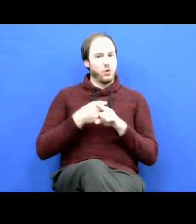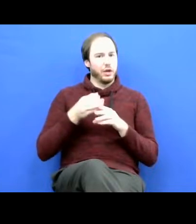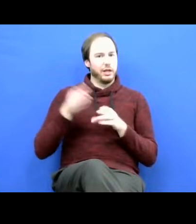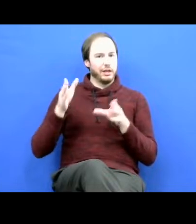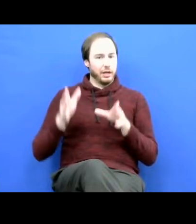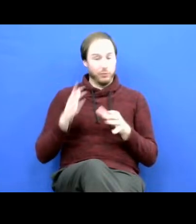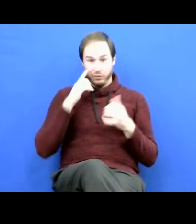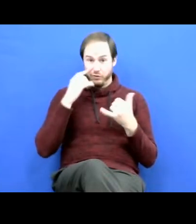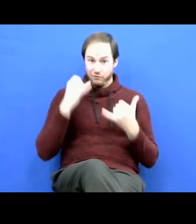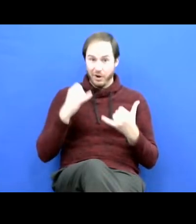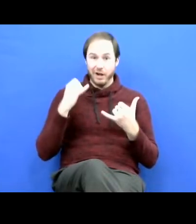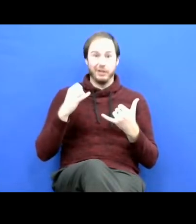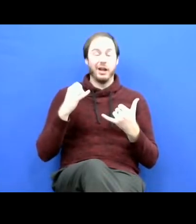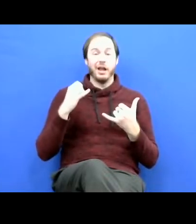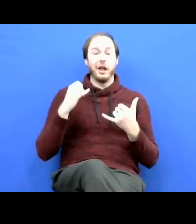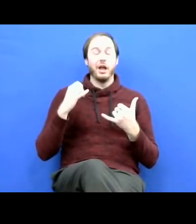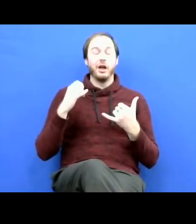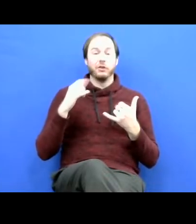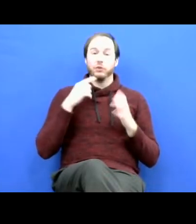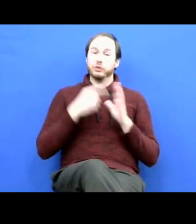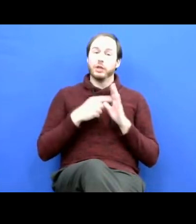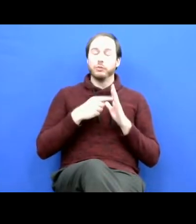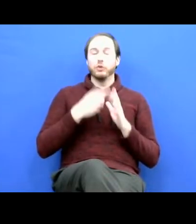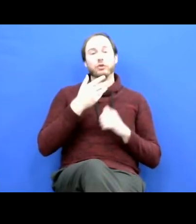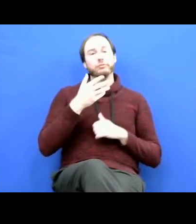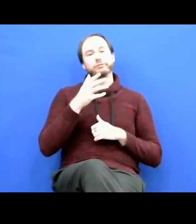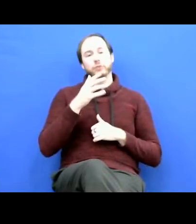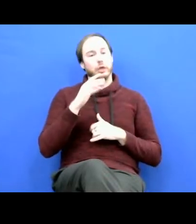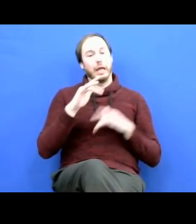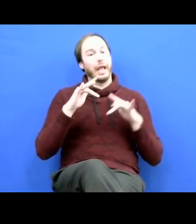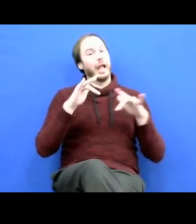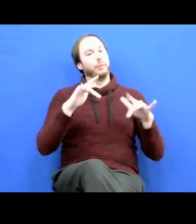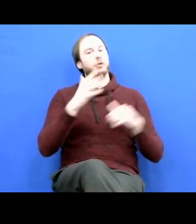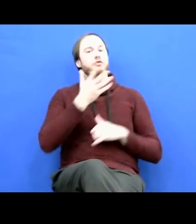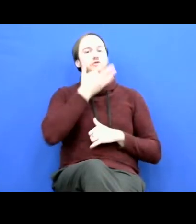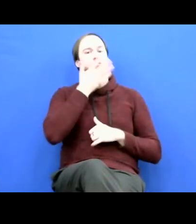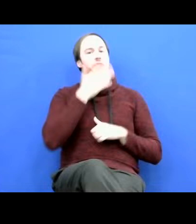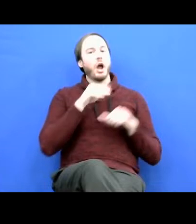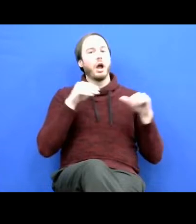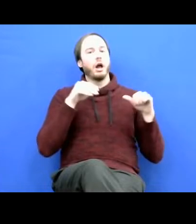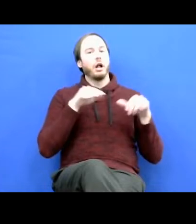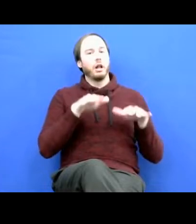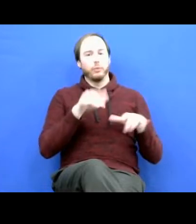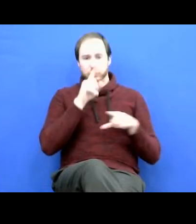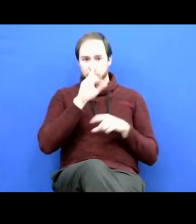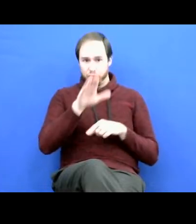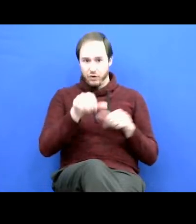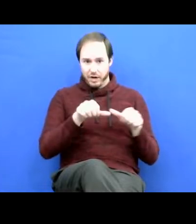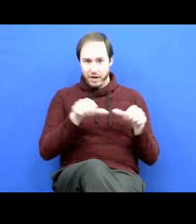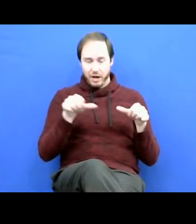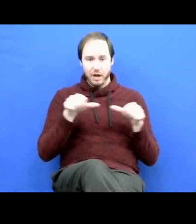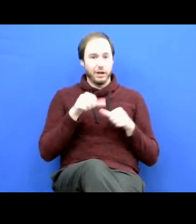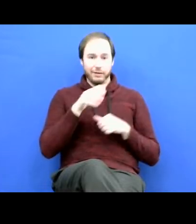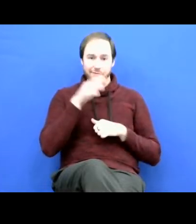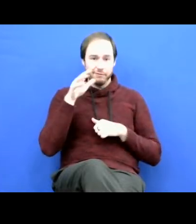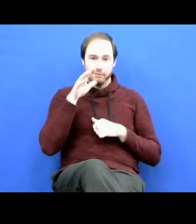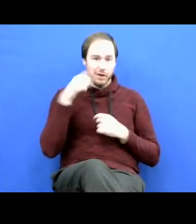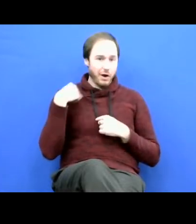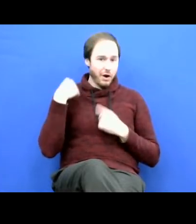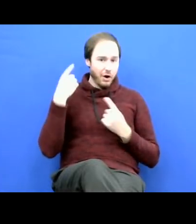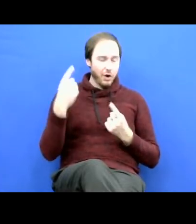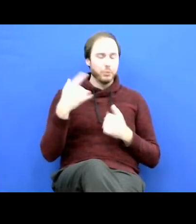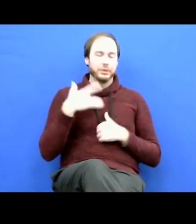today, as it comes and flows down the grass, depending on, you know, I don't know if this area has been farmed,